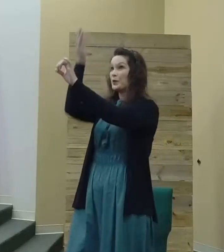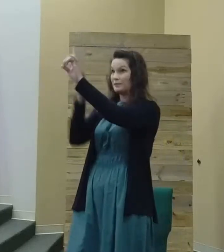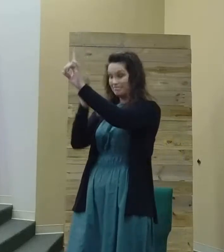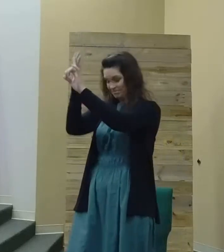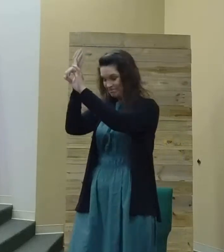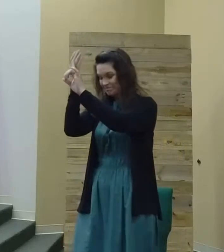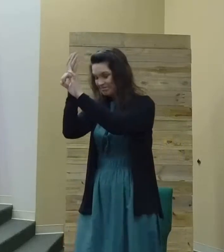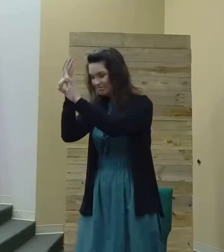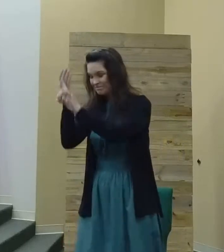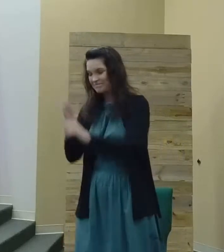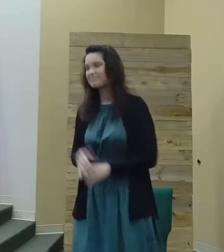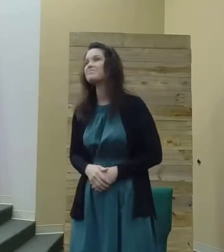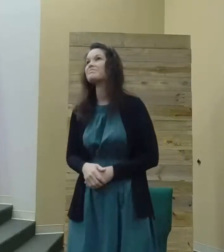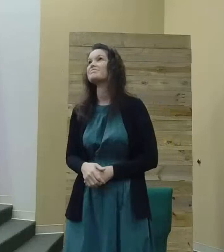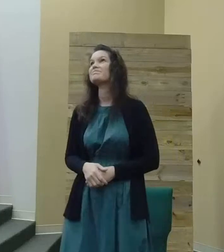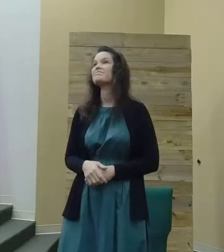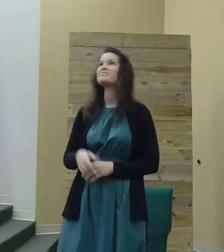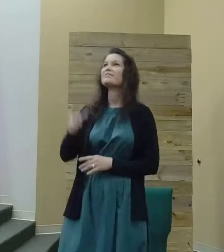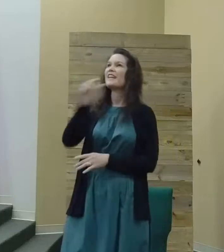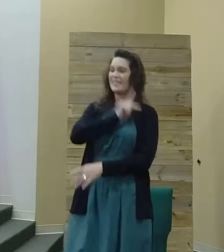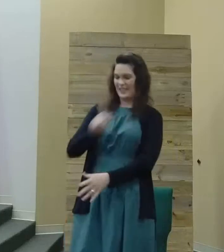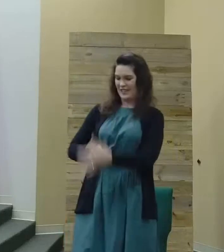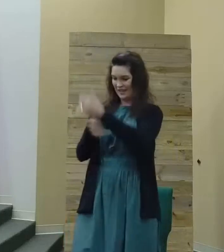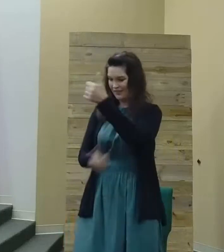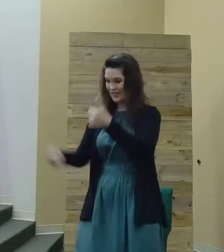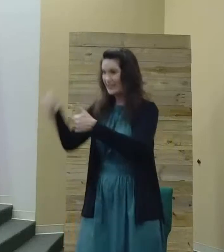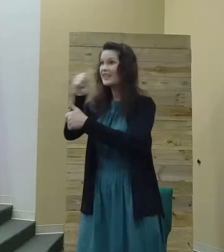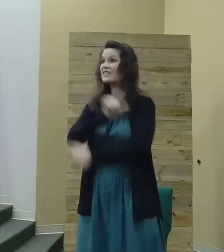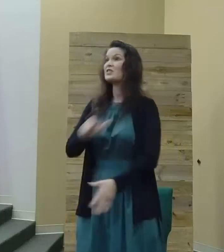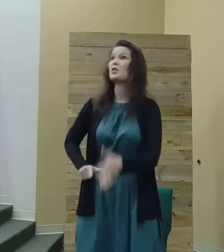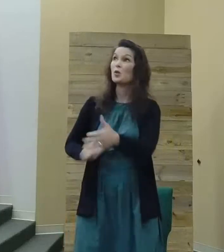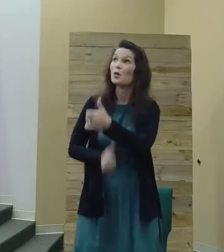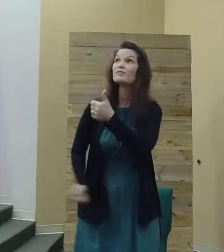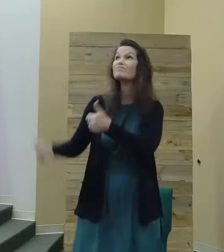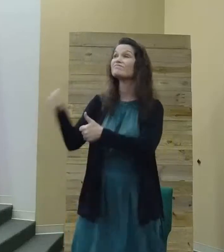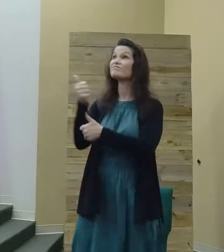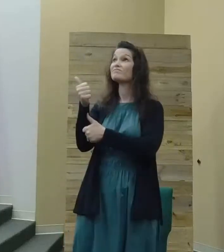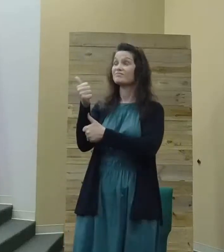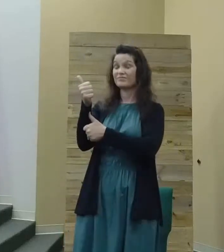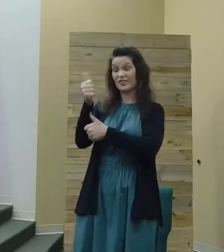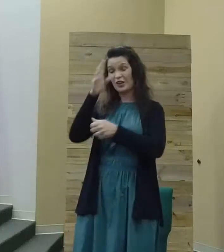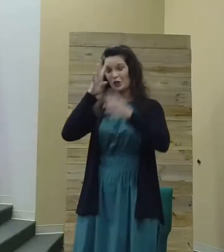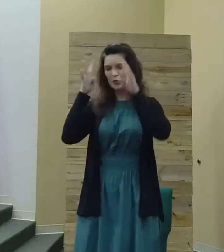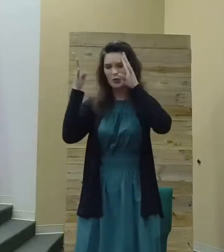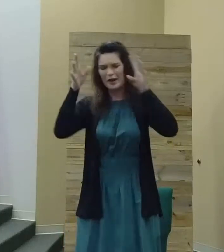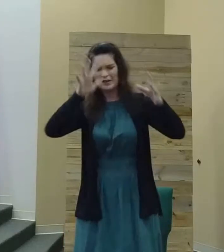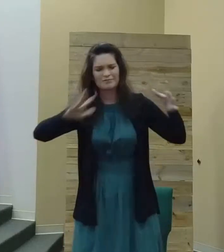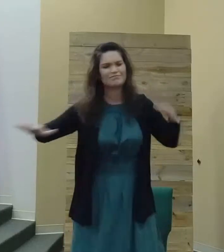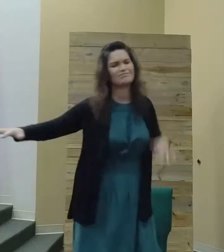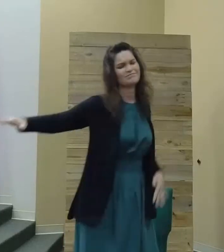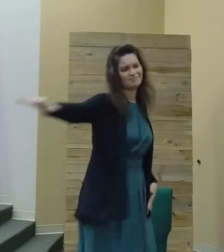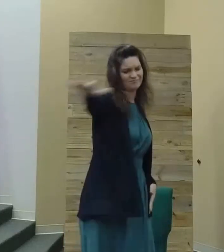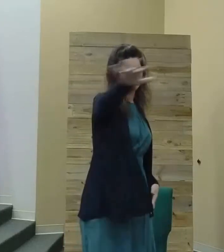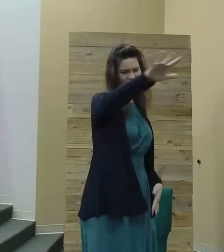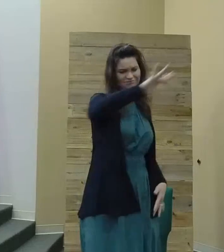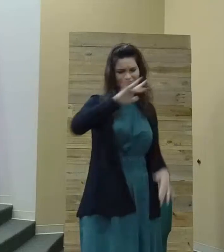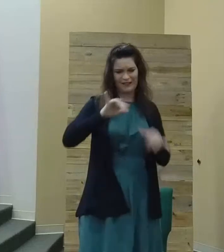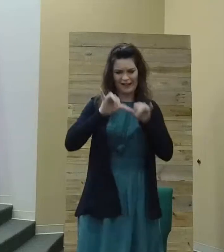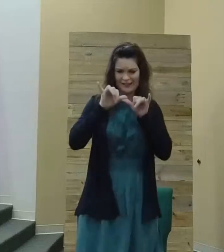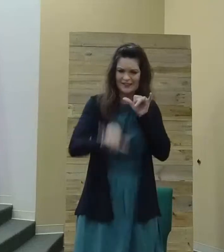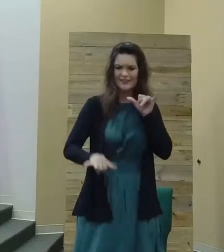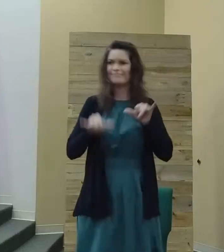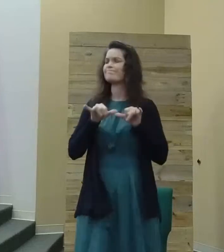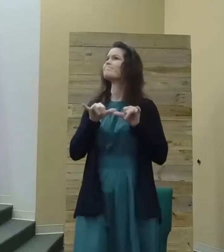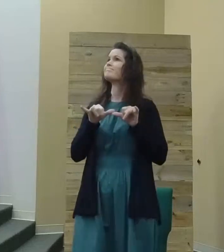are. We praise you as being the King of Kings, the Lord of Lords, the Creator